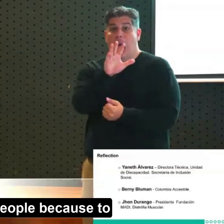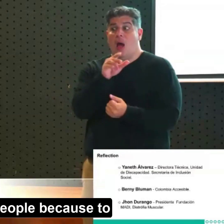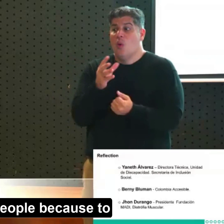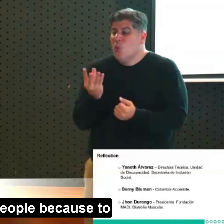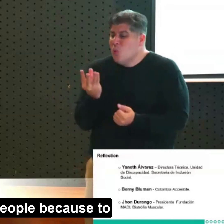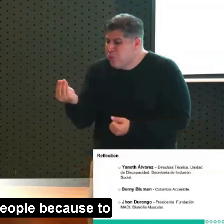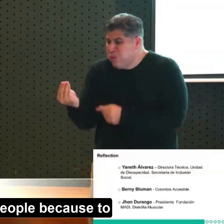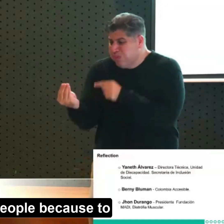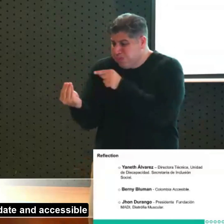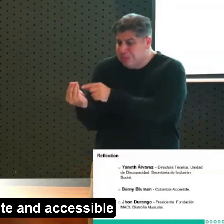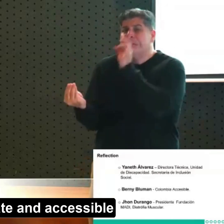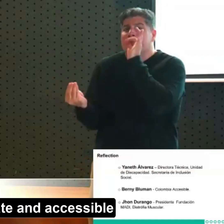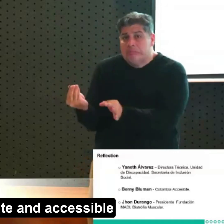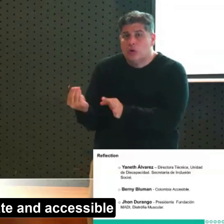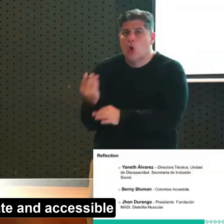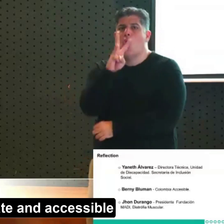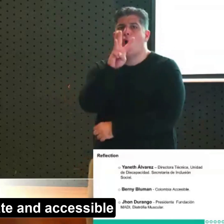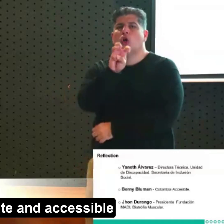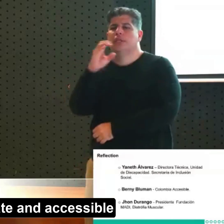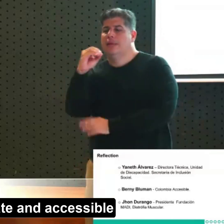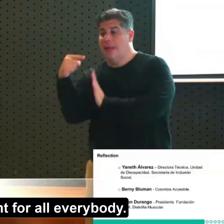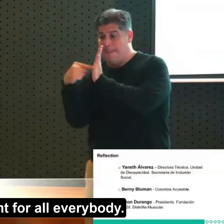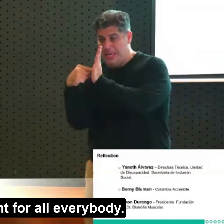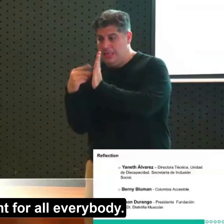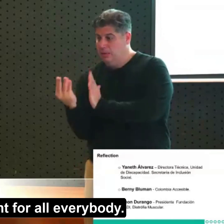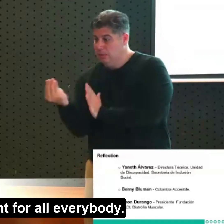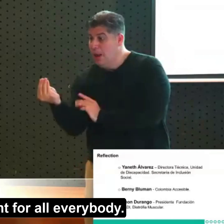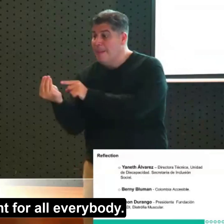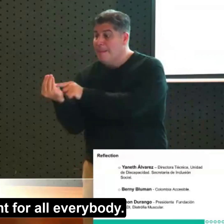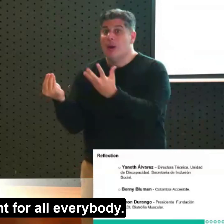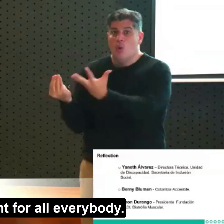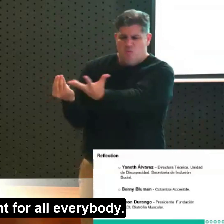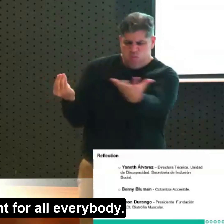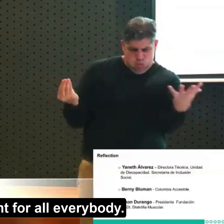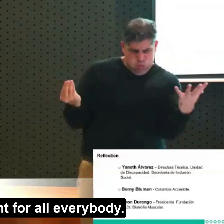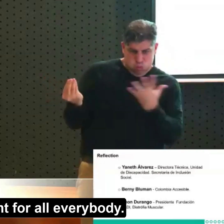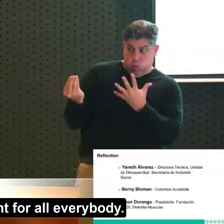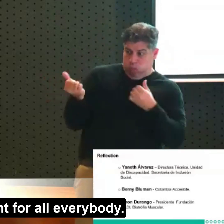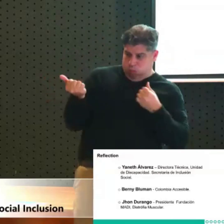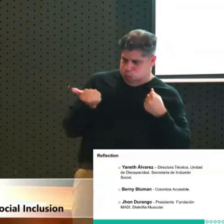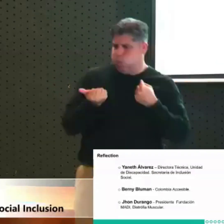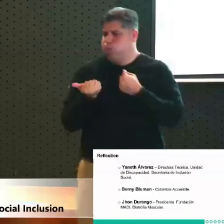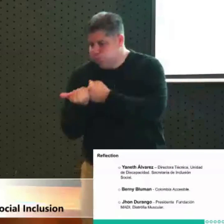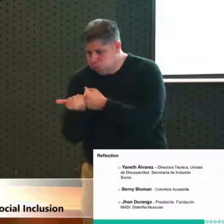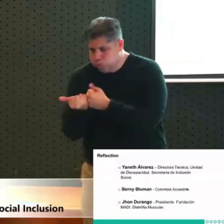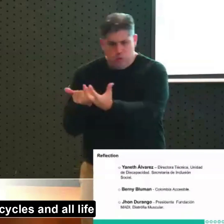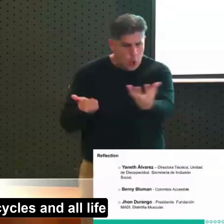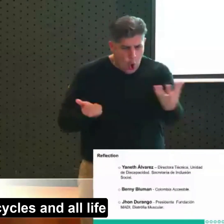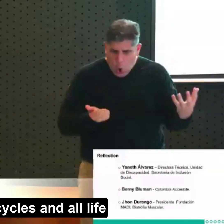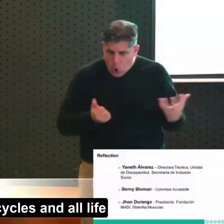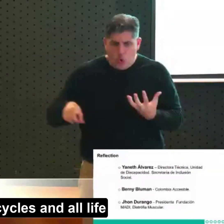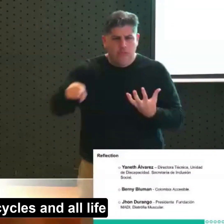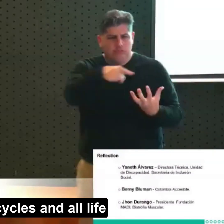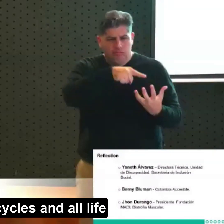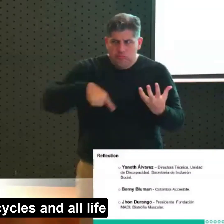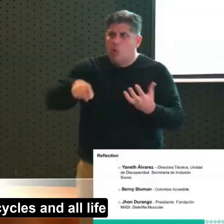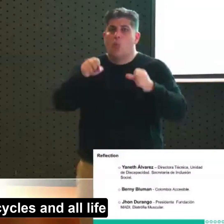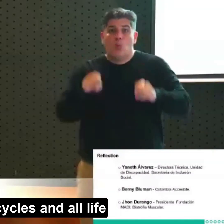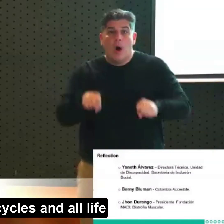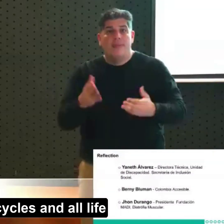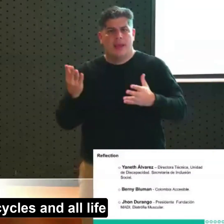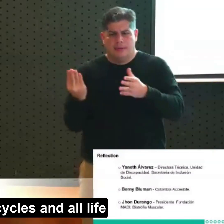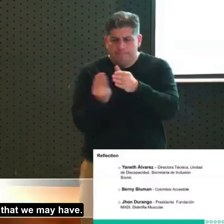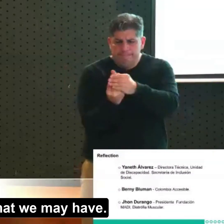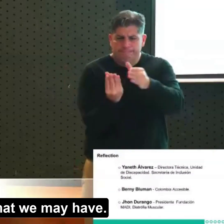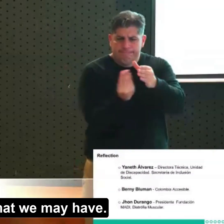people. Because to consolidate an accessible environment is to consolidate it for everybody, and all cycles